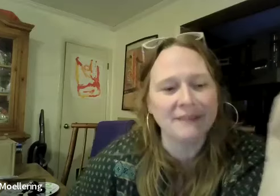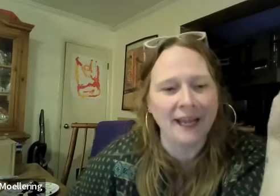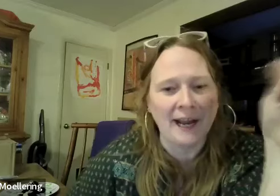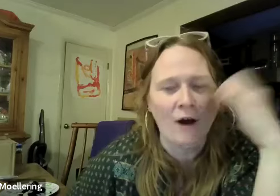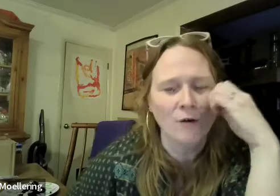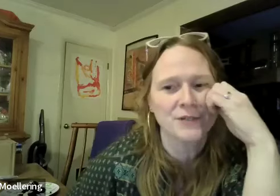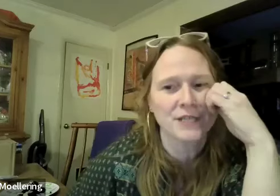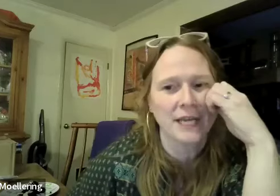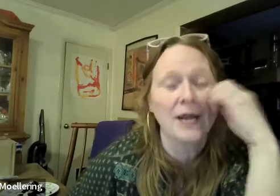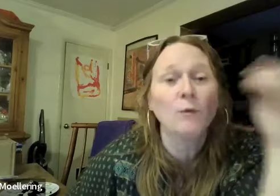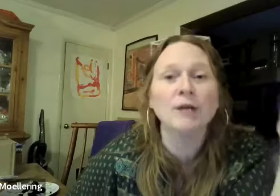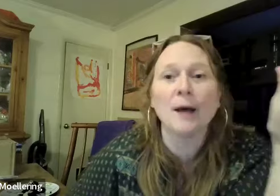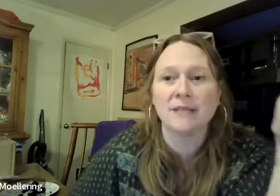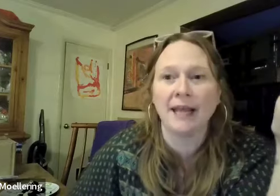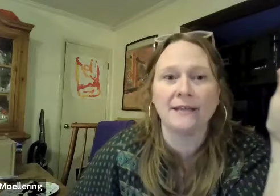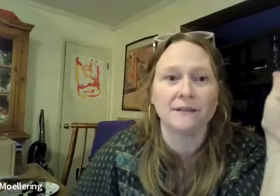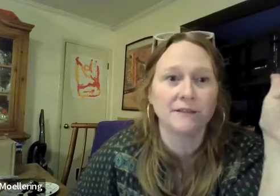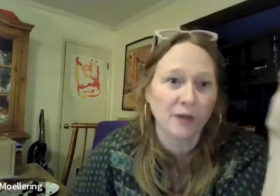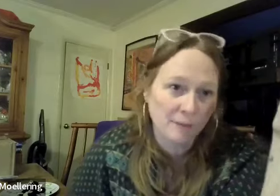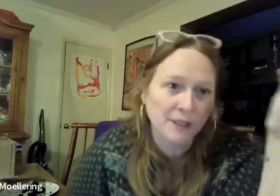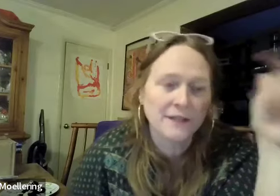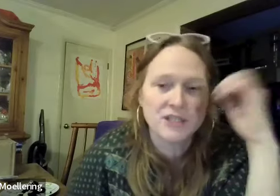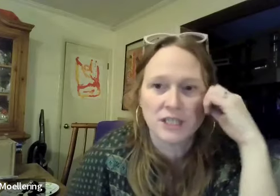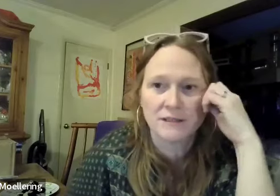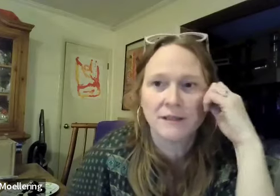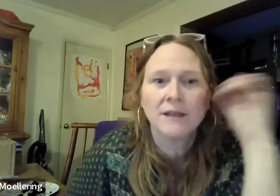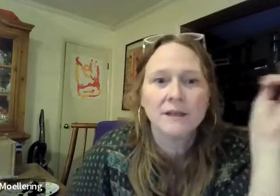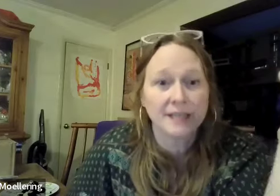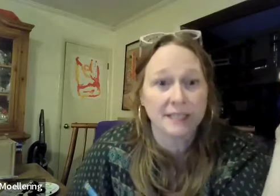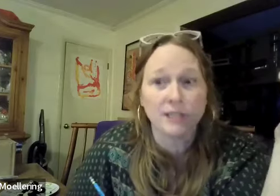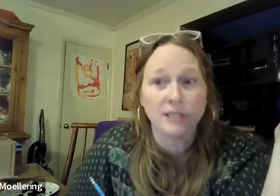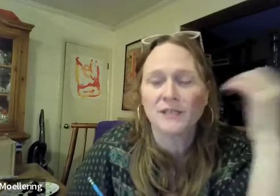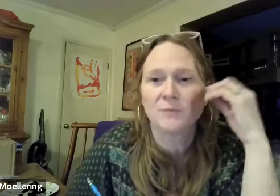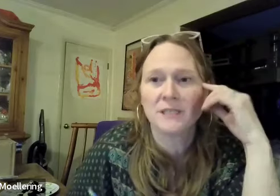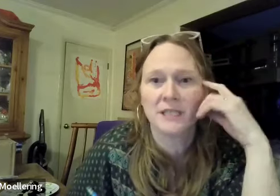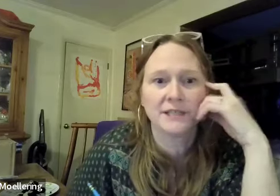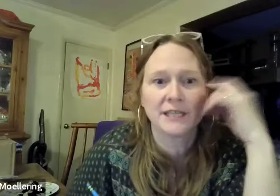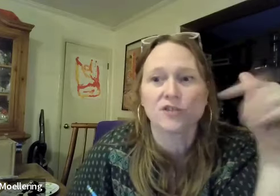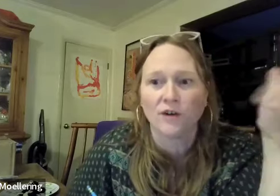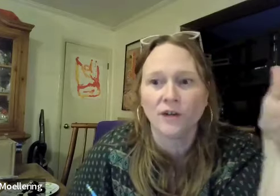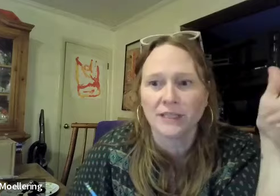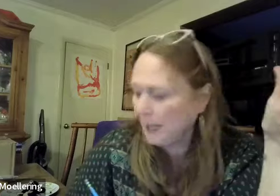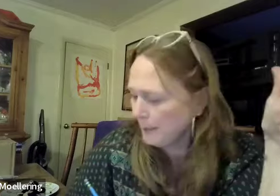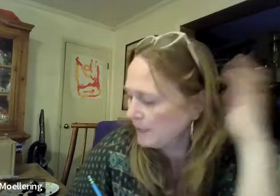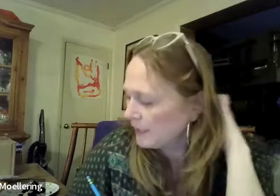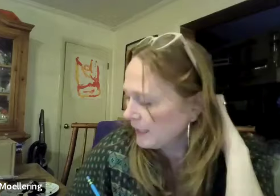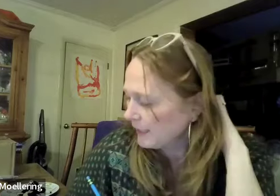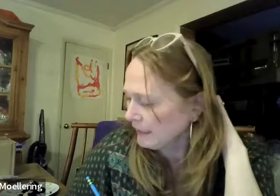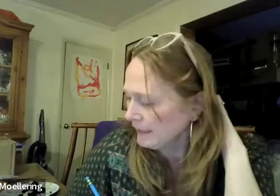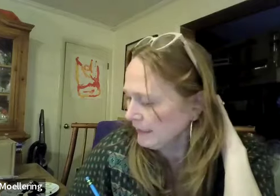that out and I will update the vocabulary sheet that I sent you since we did get started on time.